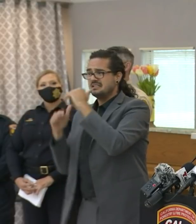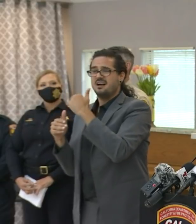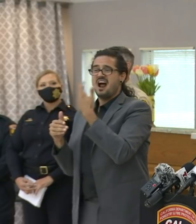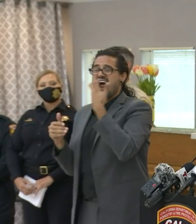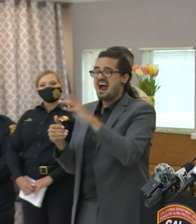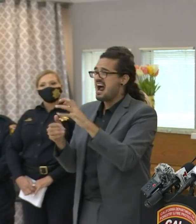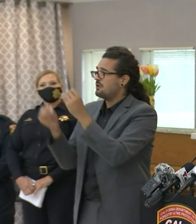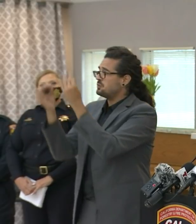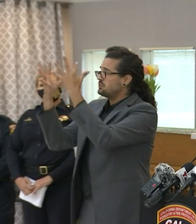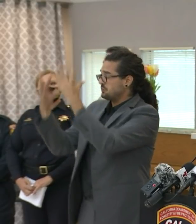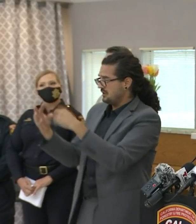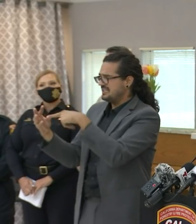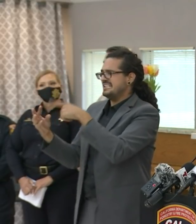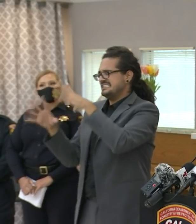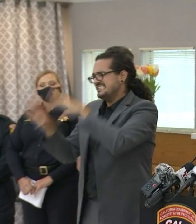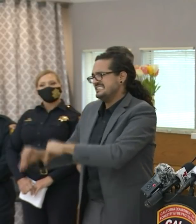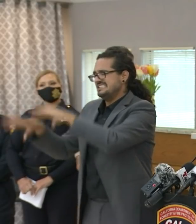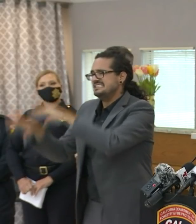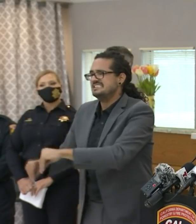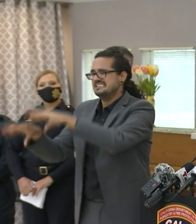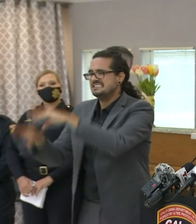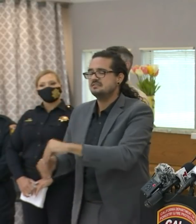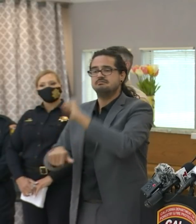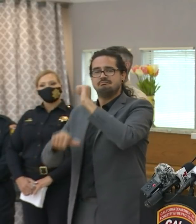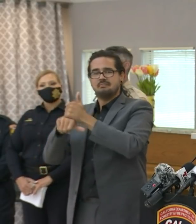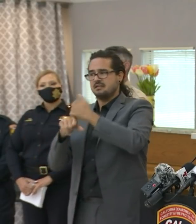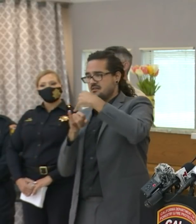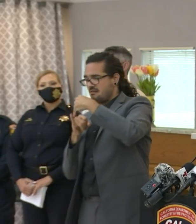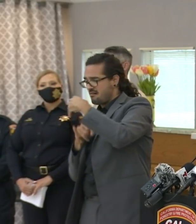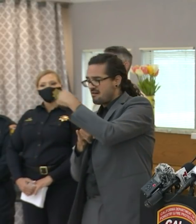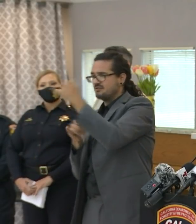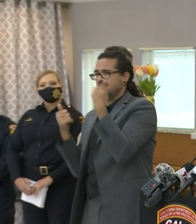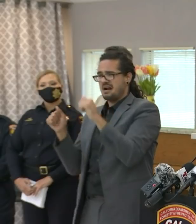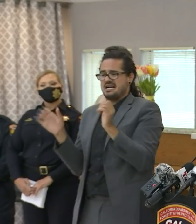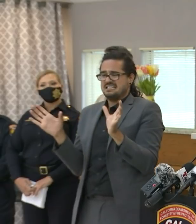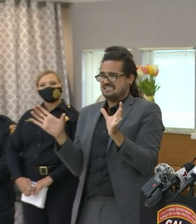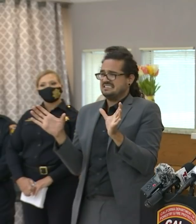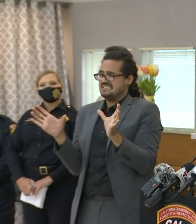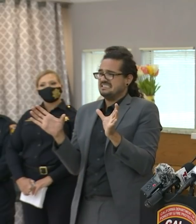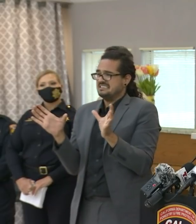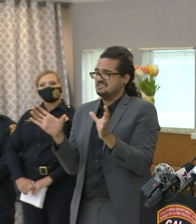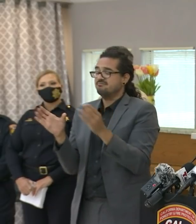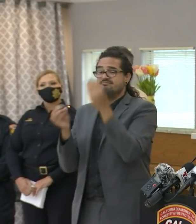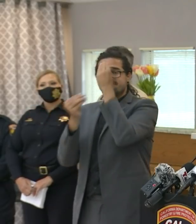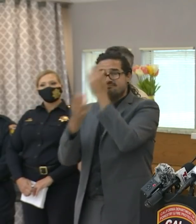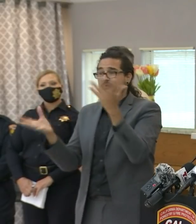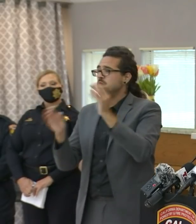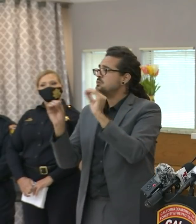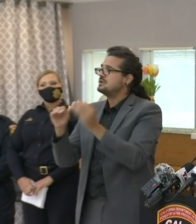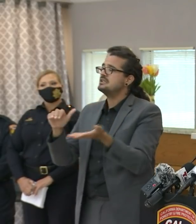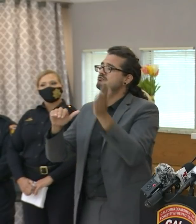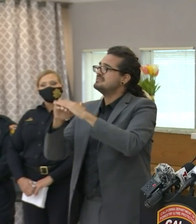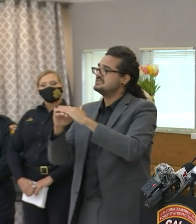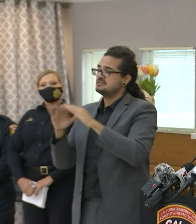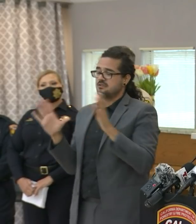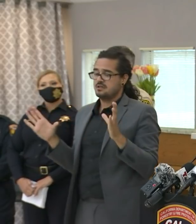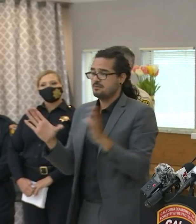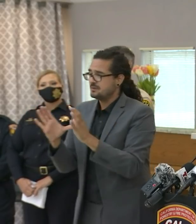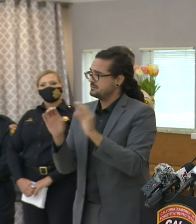lines. Obviously, this evening we don't show an increase in the containment, but tomorrow morning we're working diligently